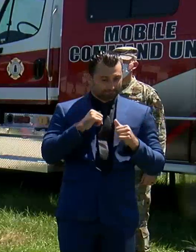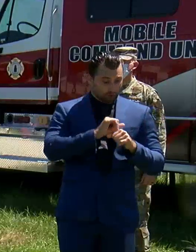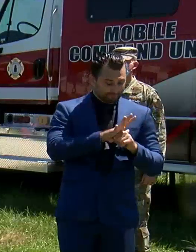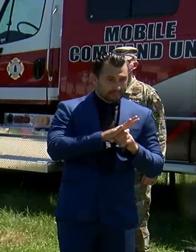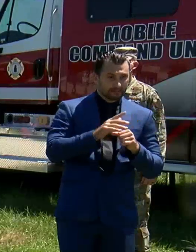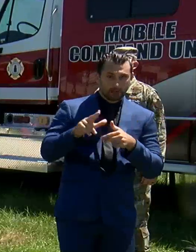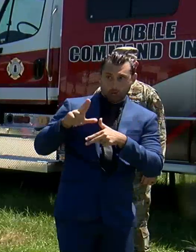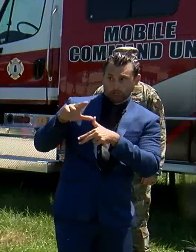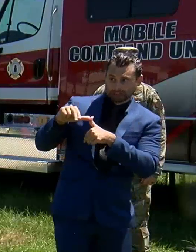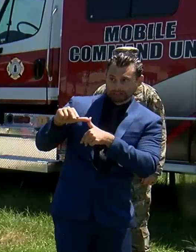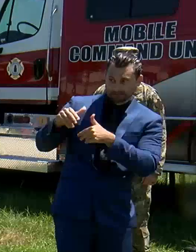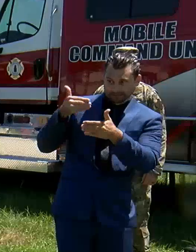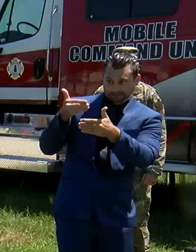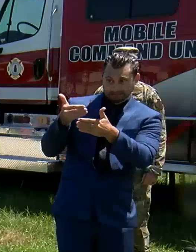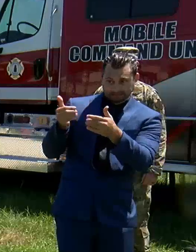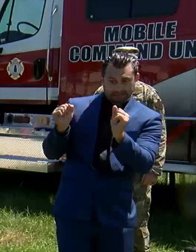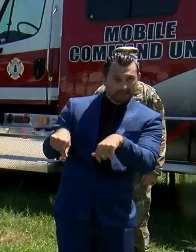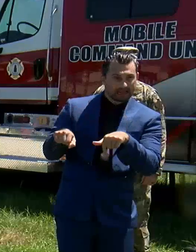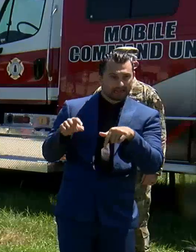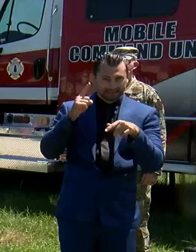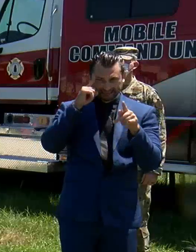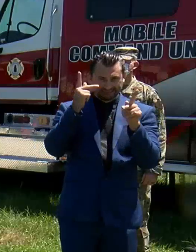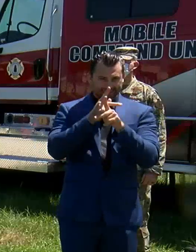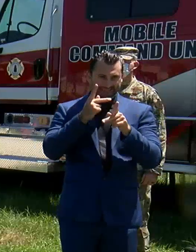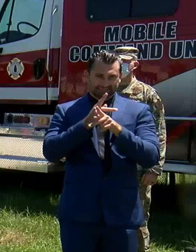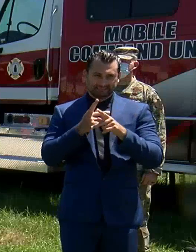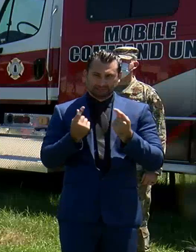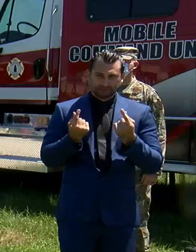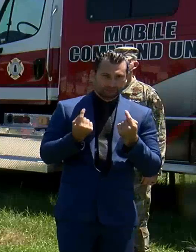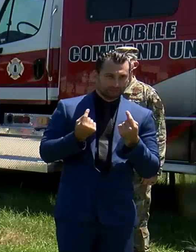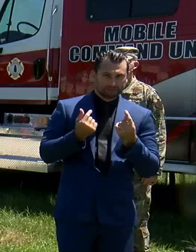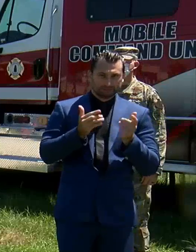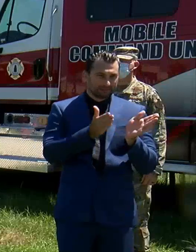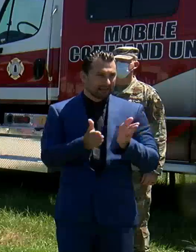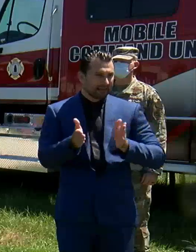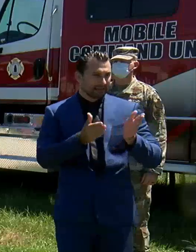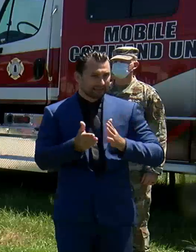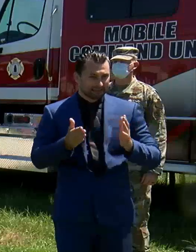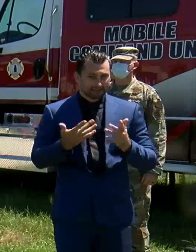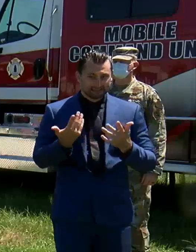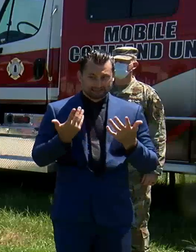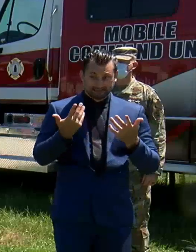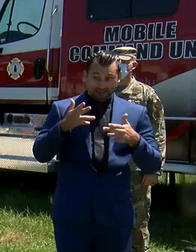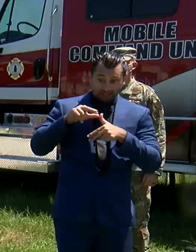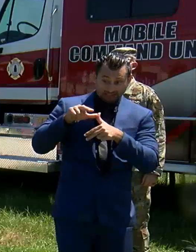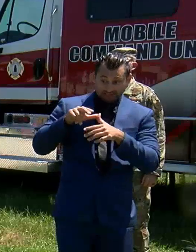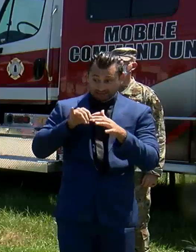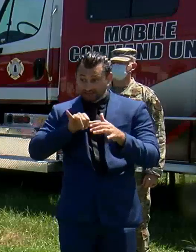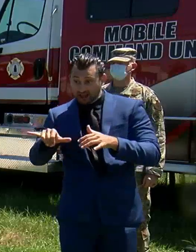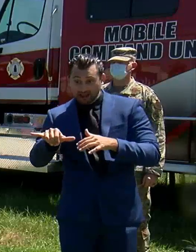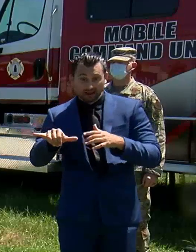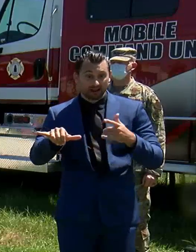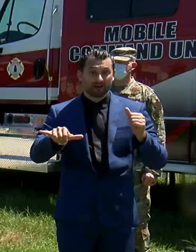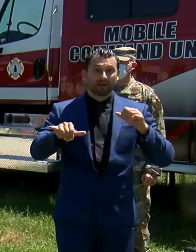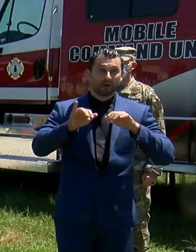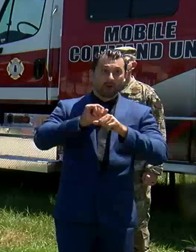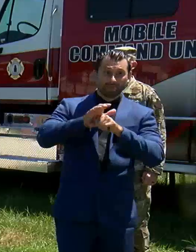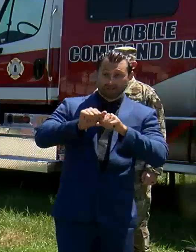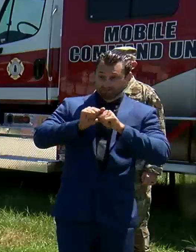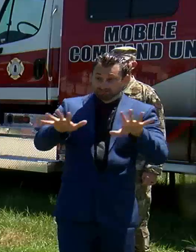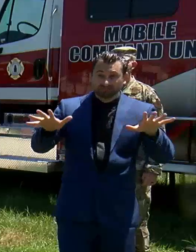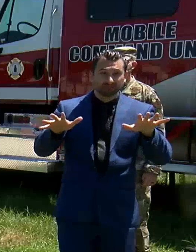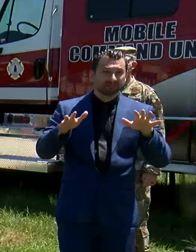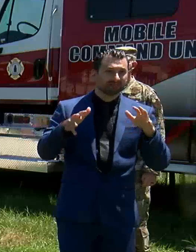the virus to really spread if somebody is in fact infected. So those are very important things. Jared and I were talking. We've had a number of storms